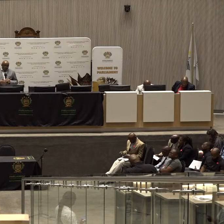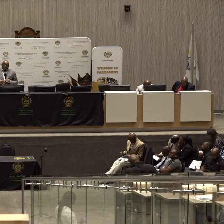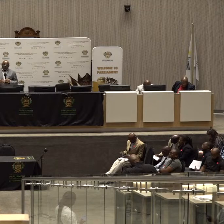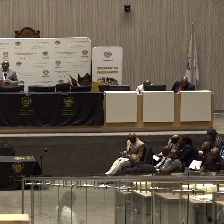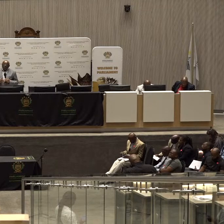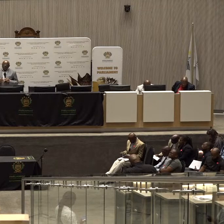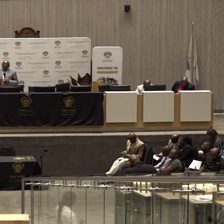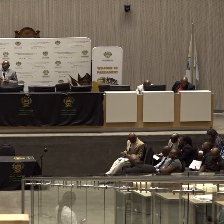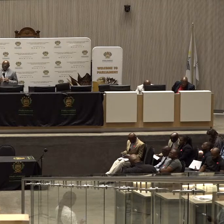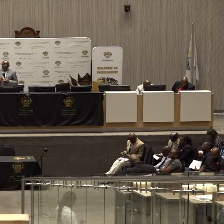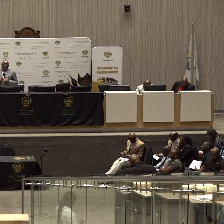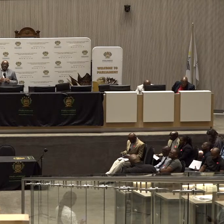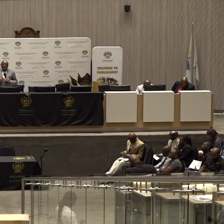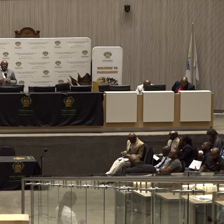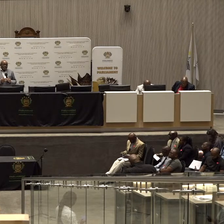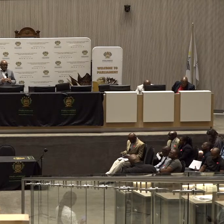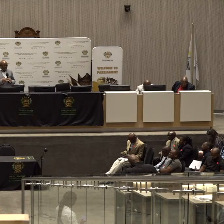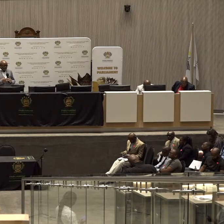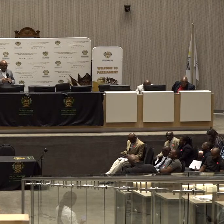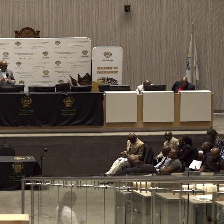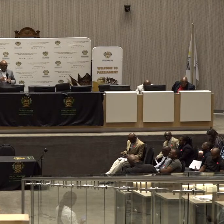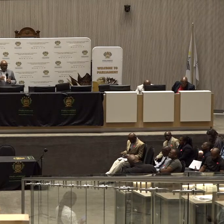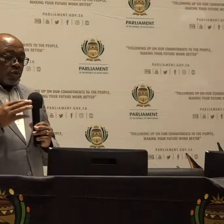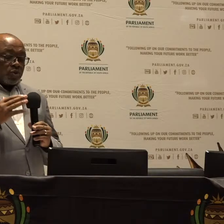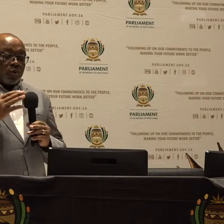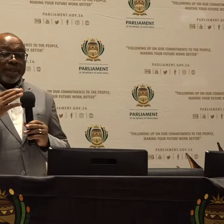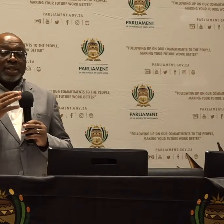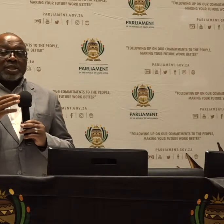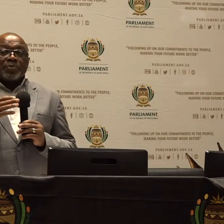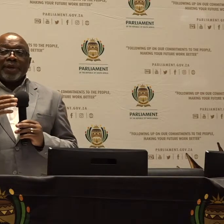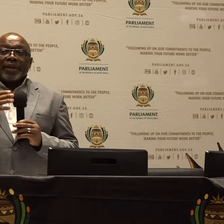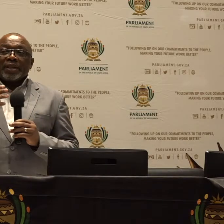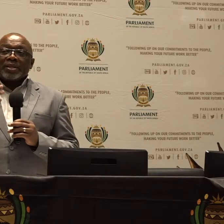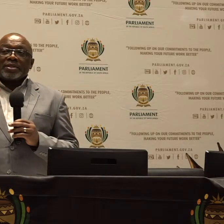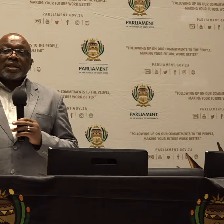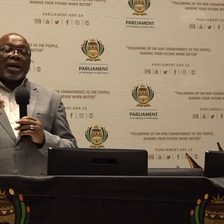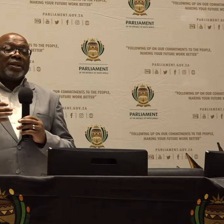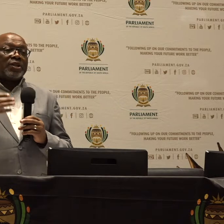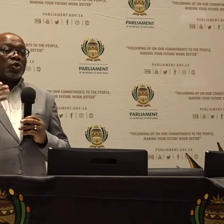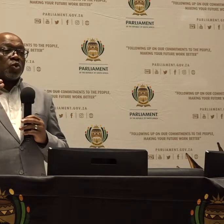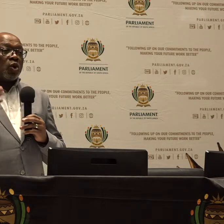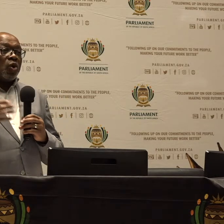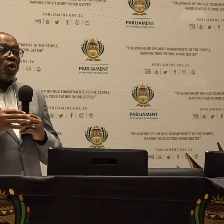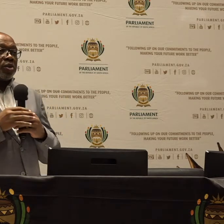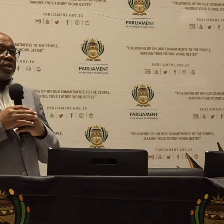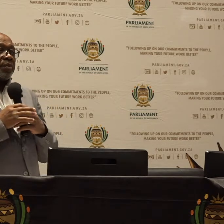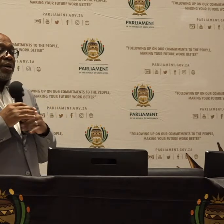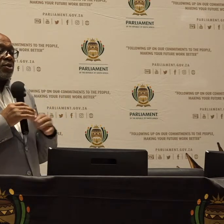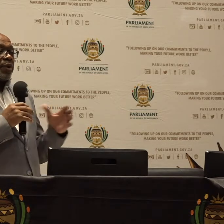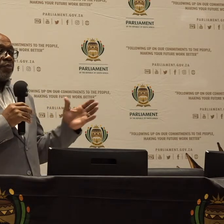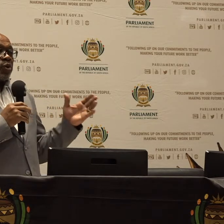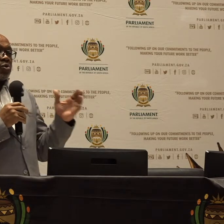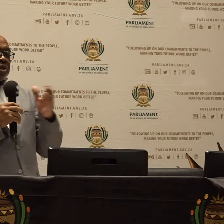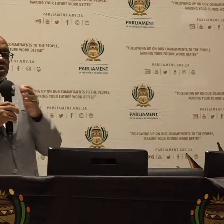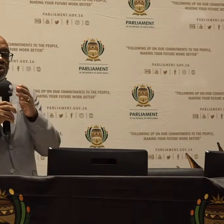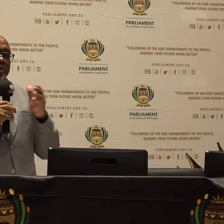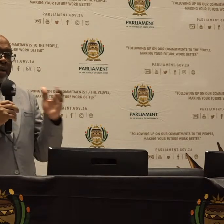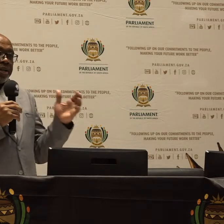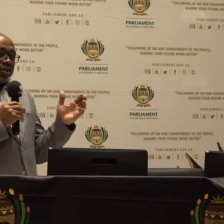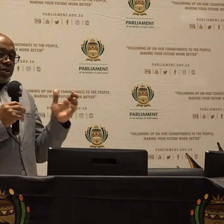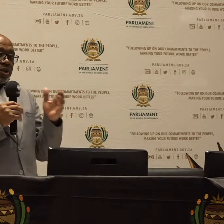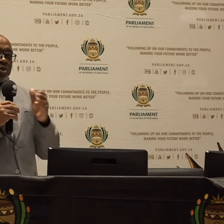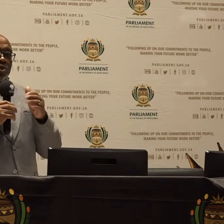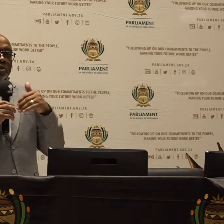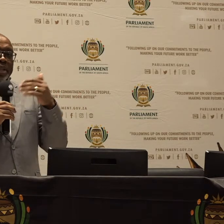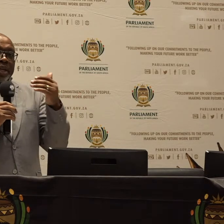on 2002 so when this bill is signed into law there must be a process